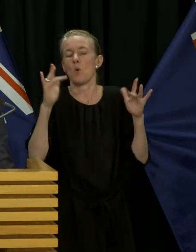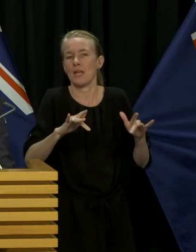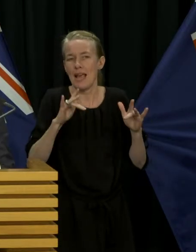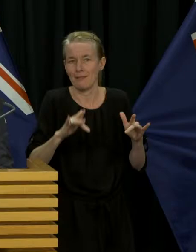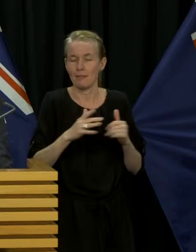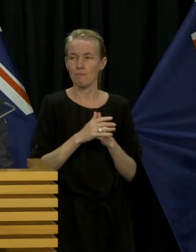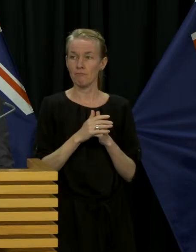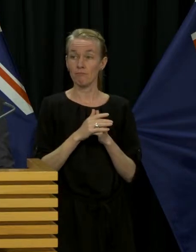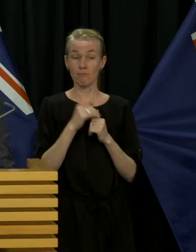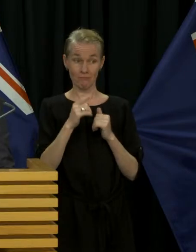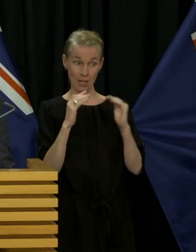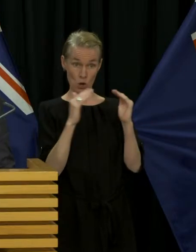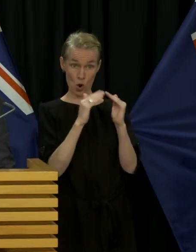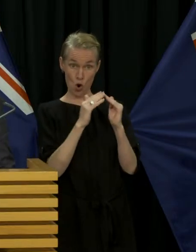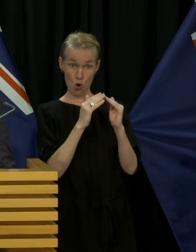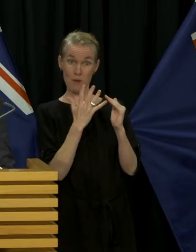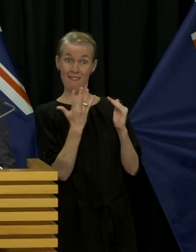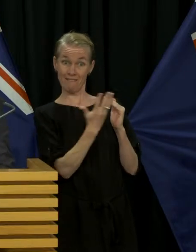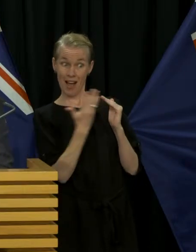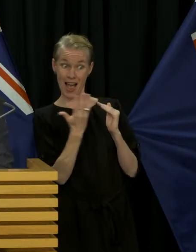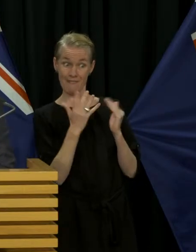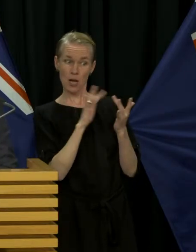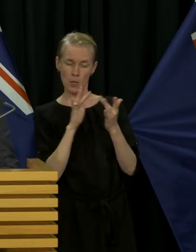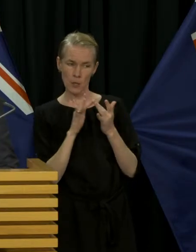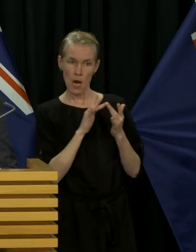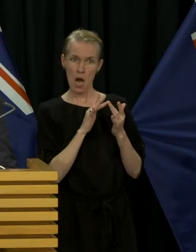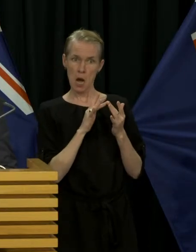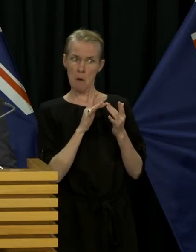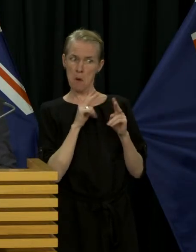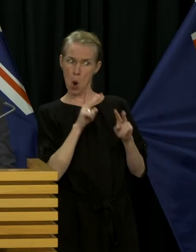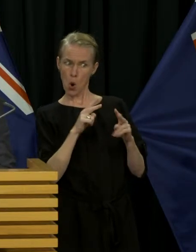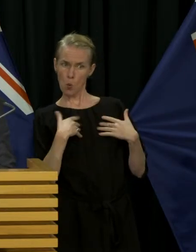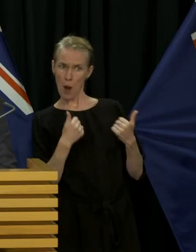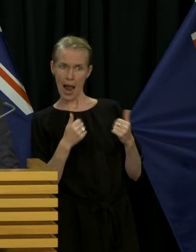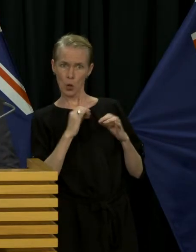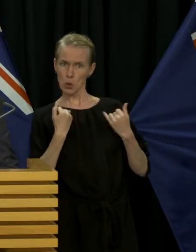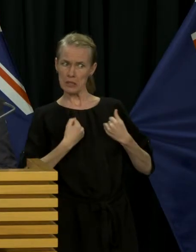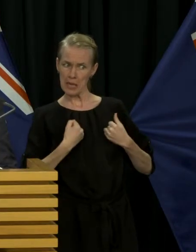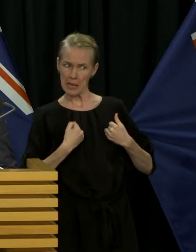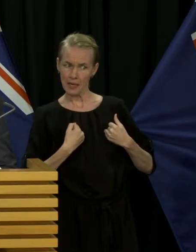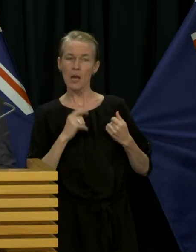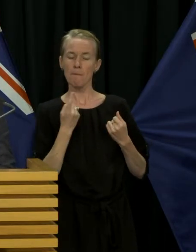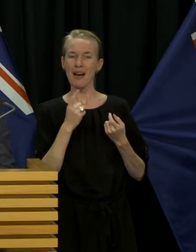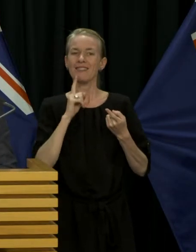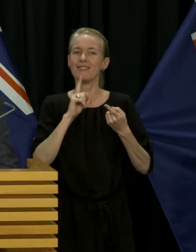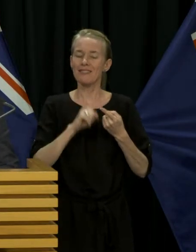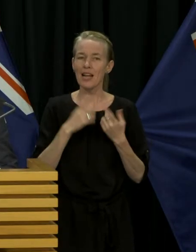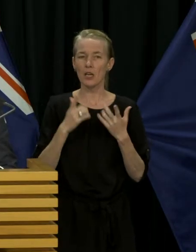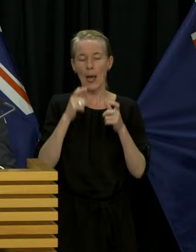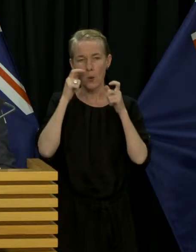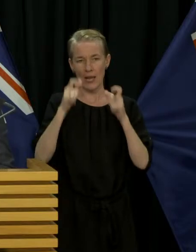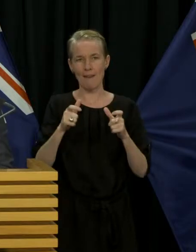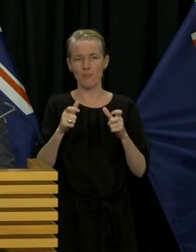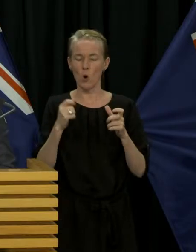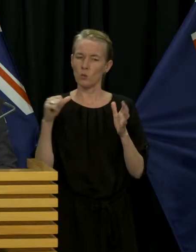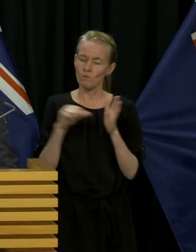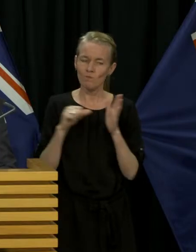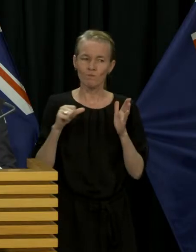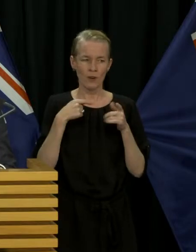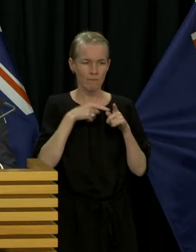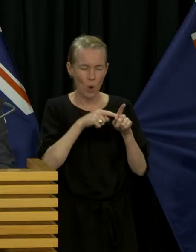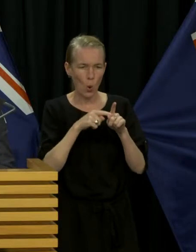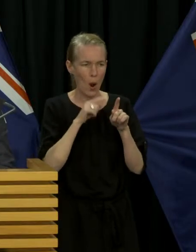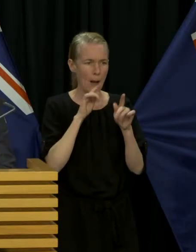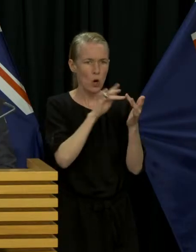all well, but we are being very cautious and undertaking the contact tracing to give that certainty. We will understand more as